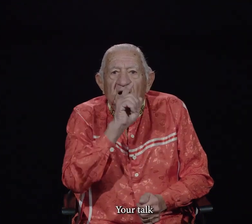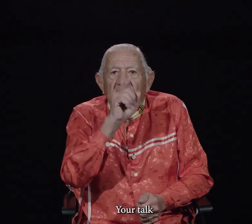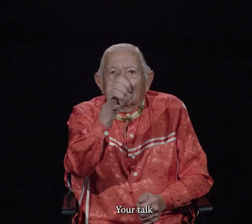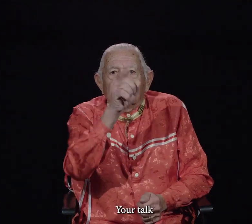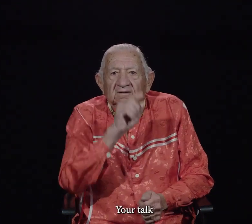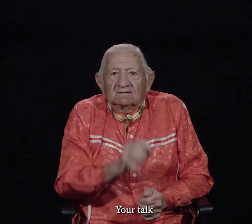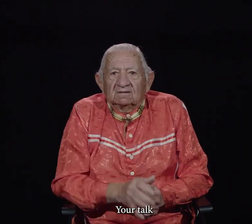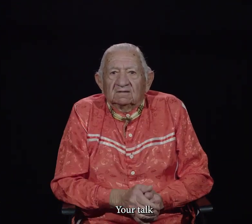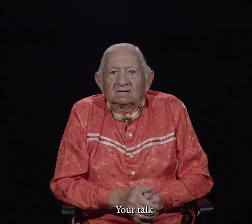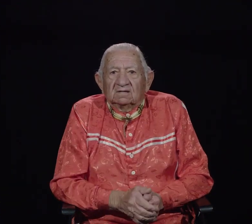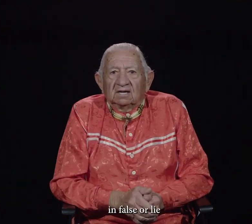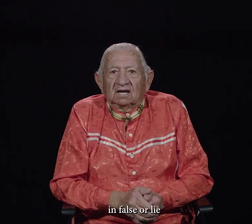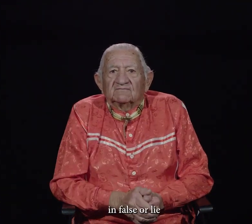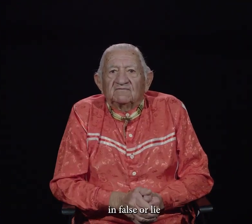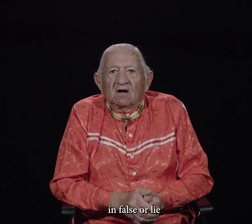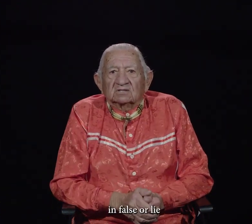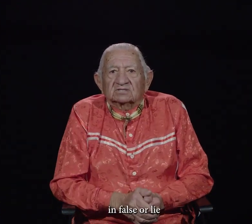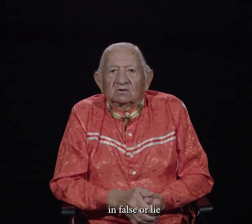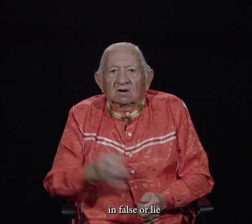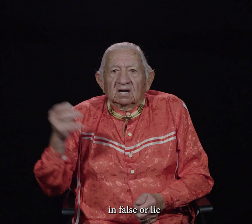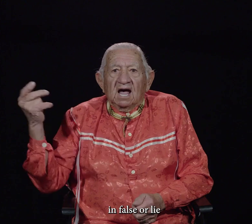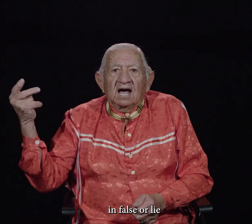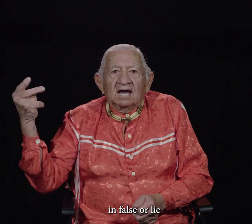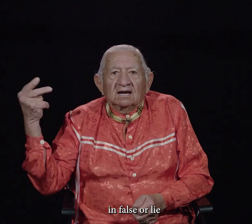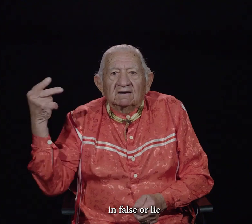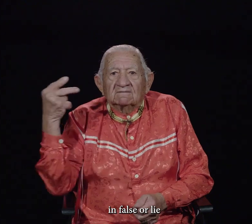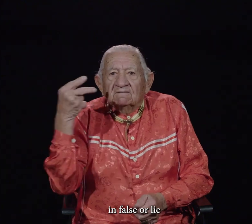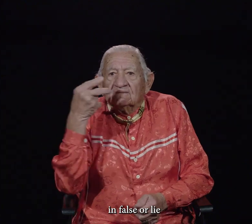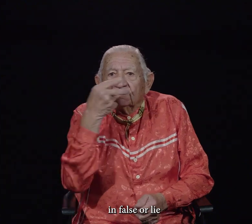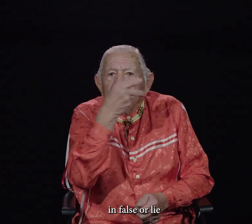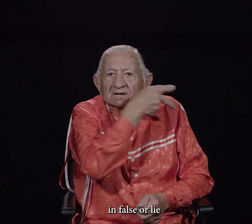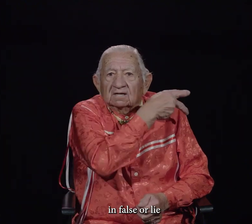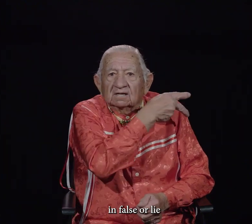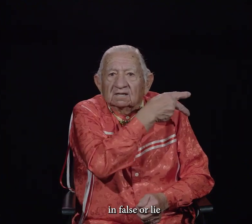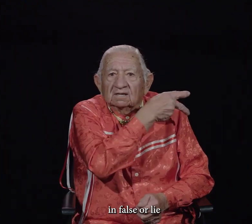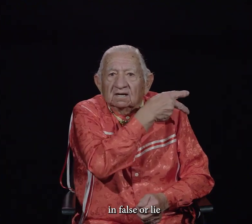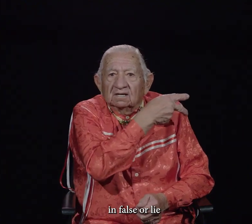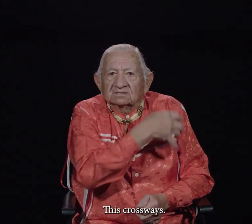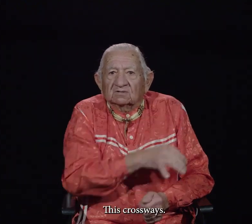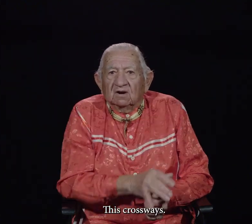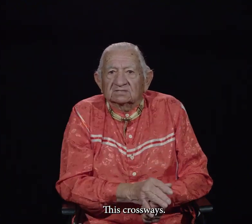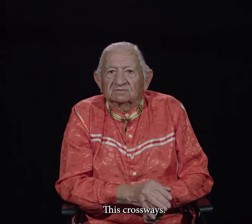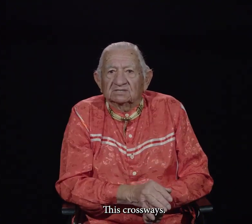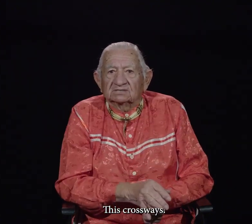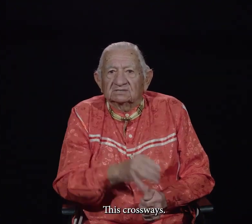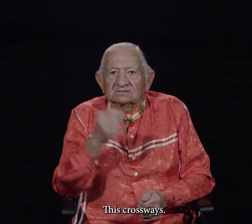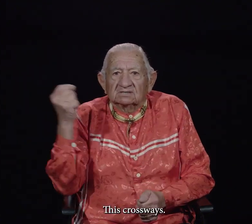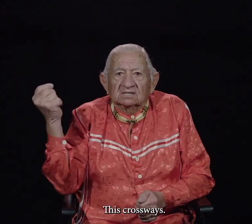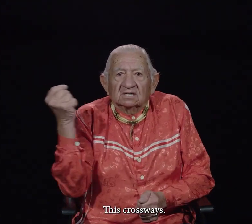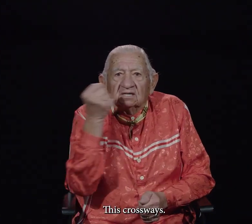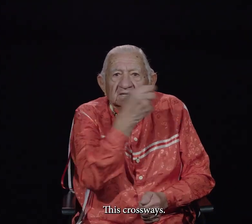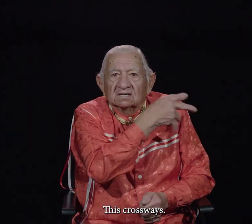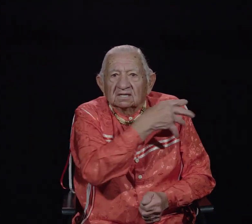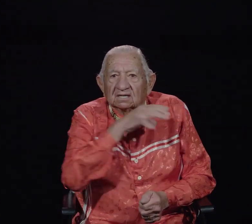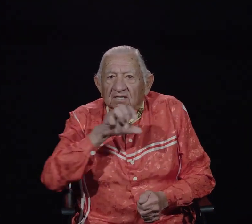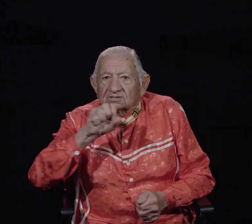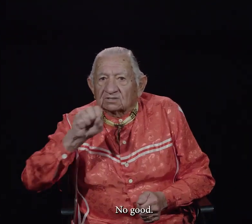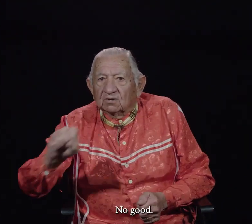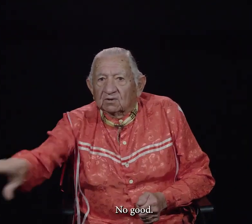talk in false or a lie is crossways. It's no